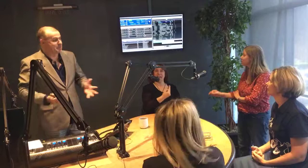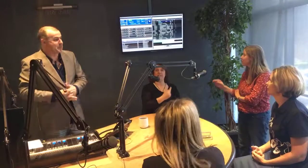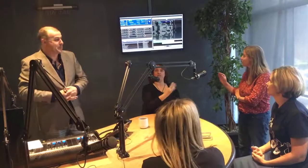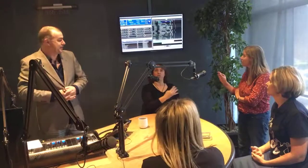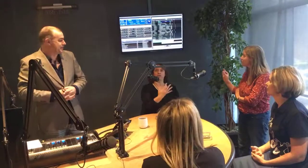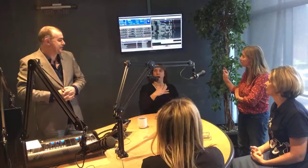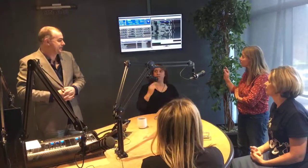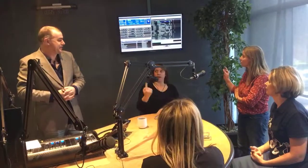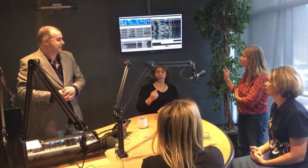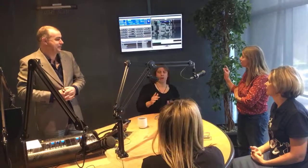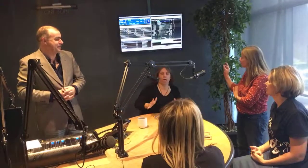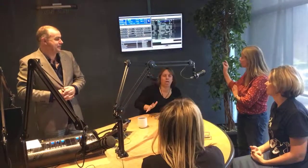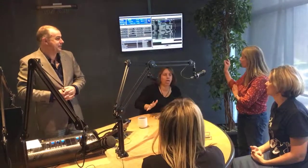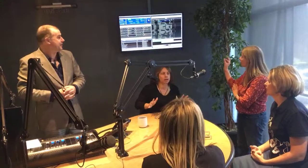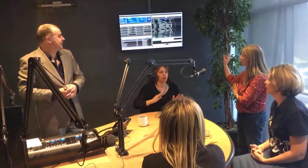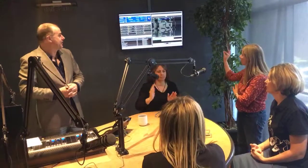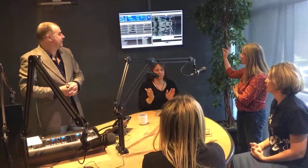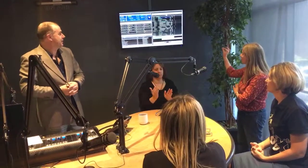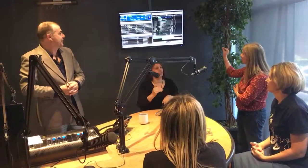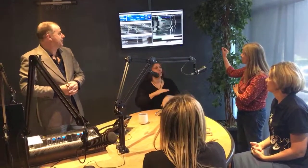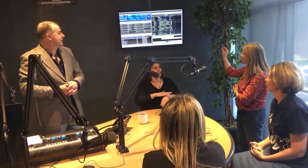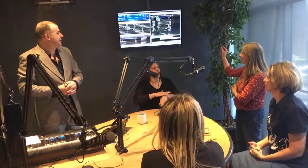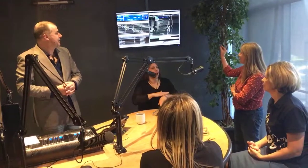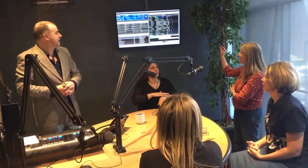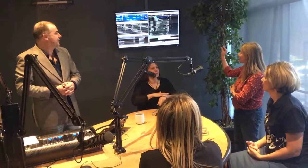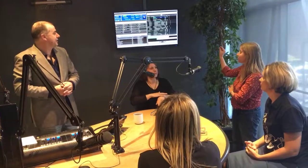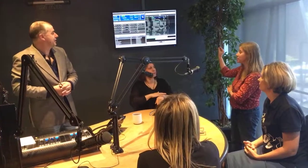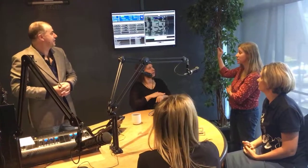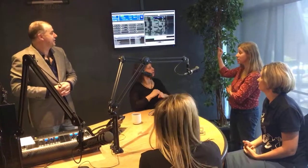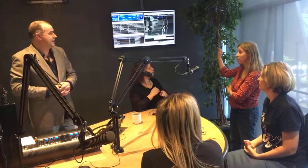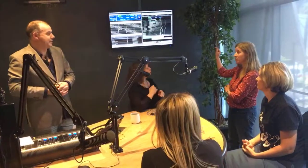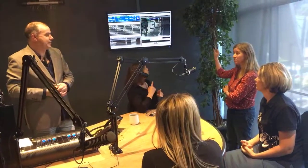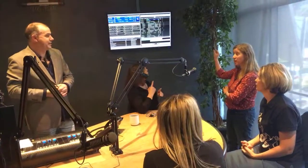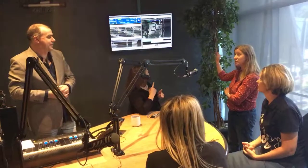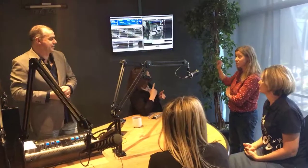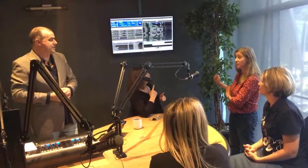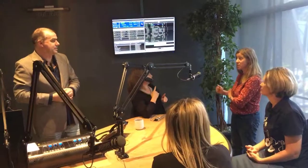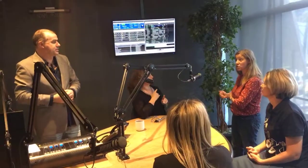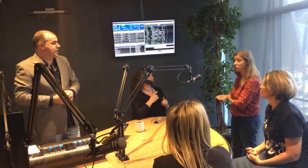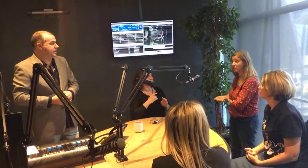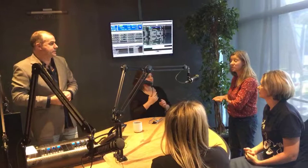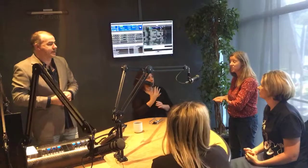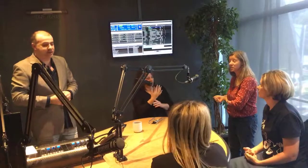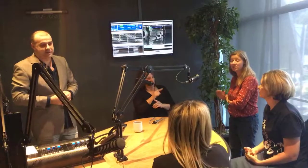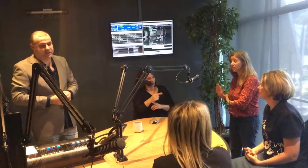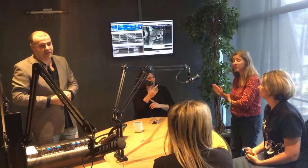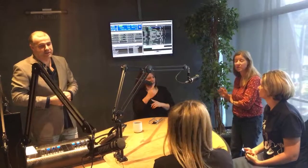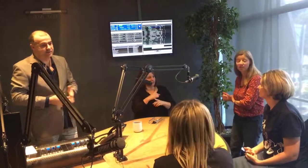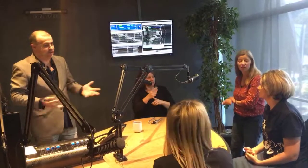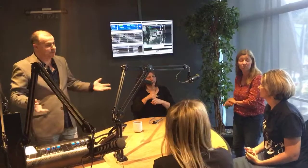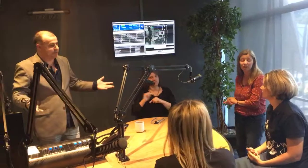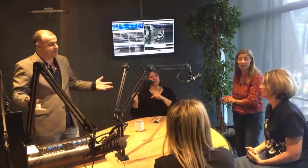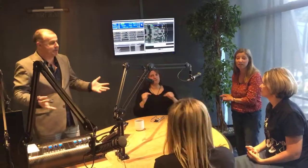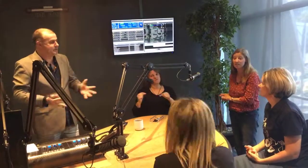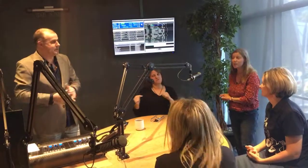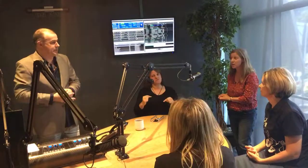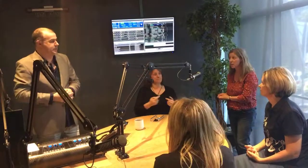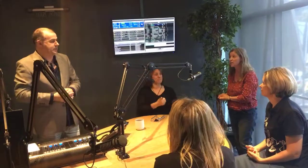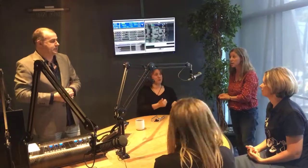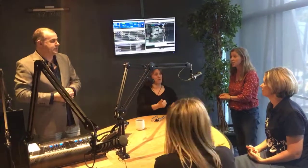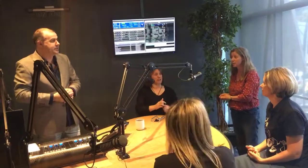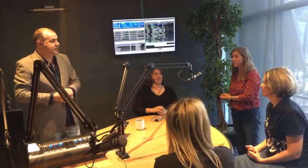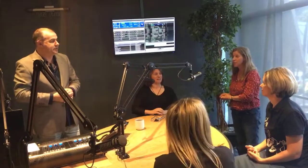but I think we've still probably got the probably 5-7 minutes to do Yeah, this. exactly. So that's Yeah. plenty of time, Yeah, really. plenty of